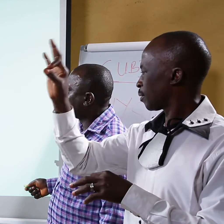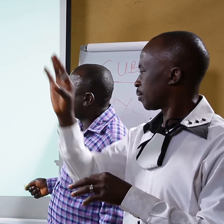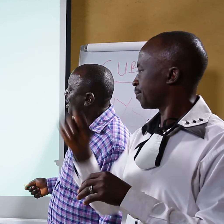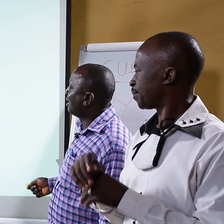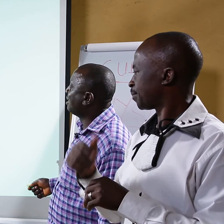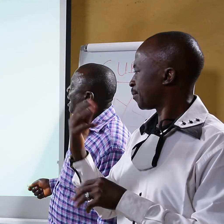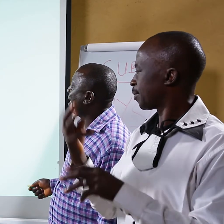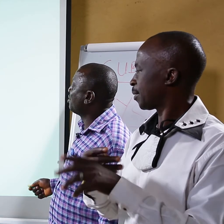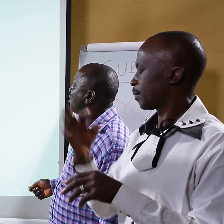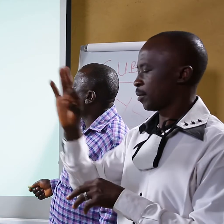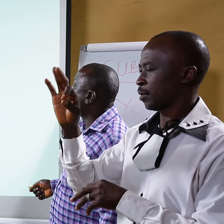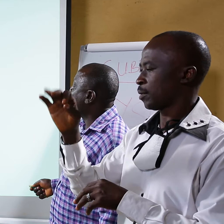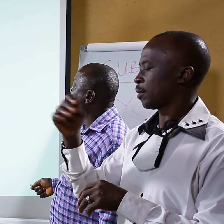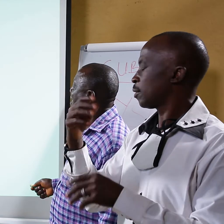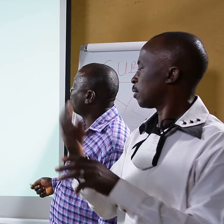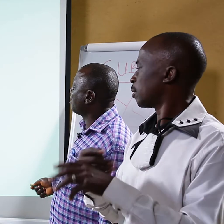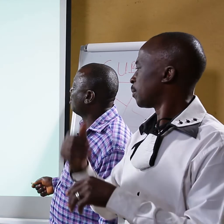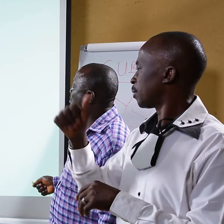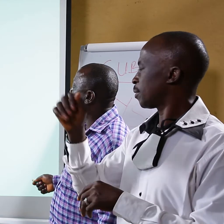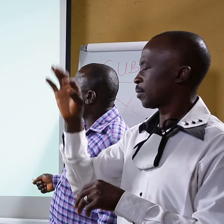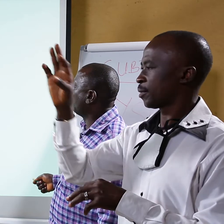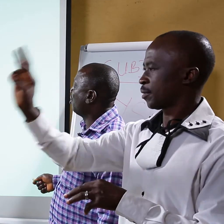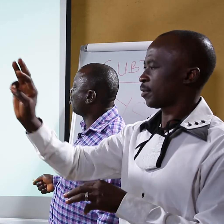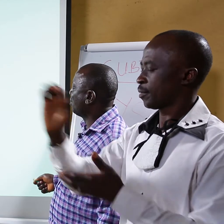9 times 9 times